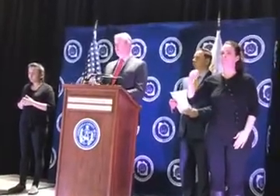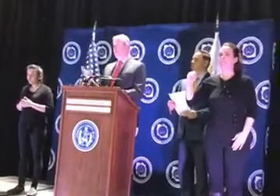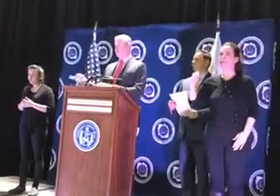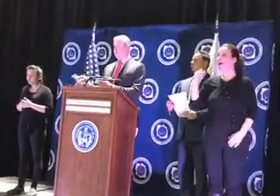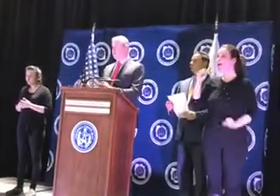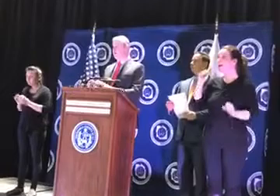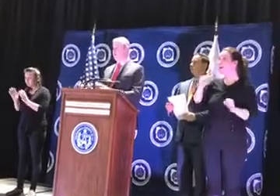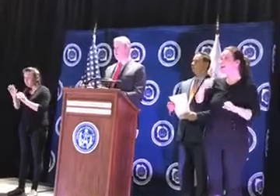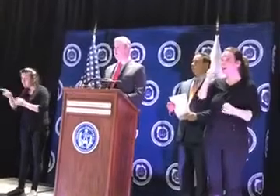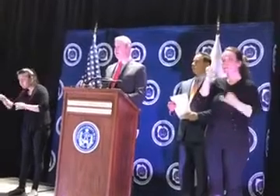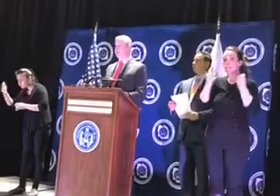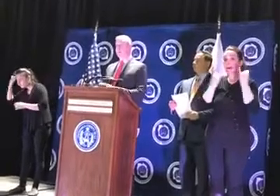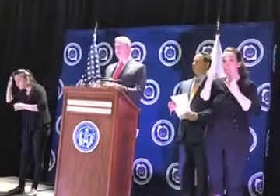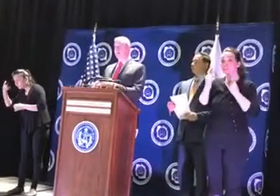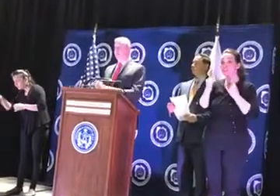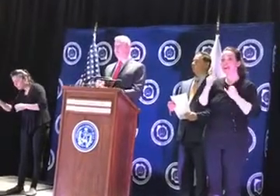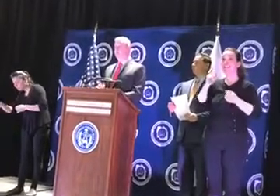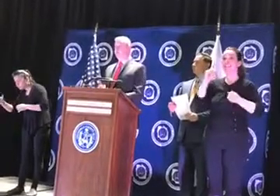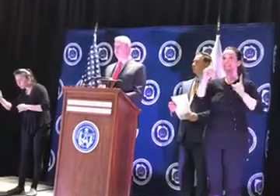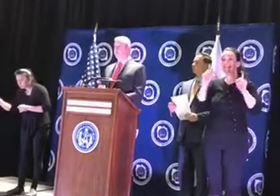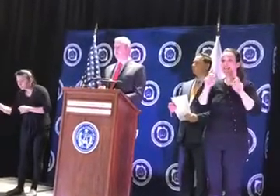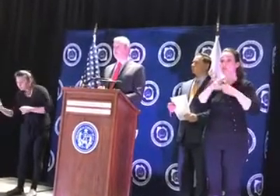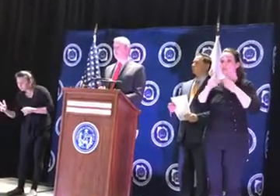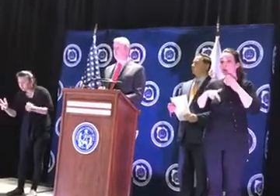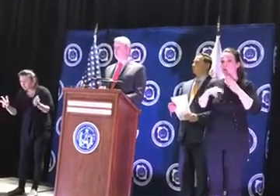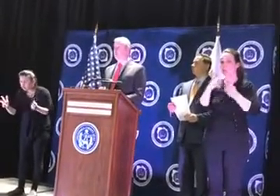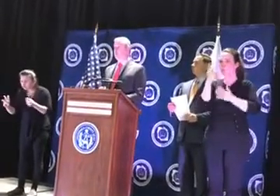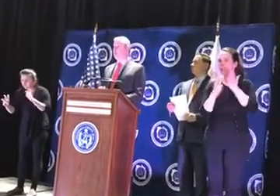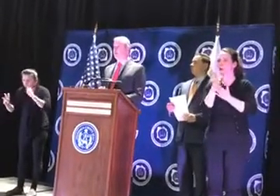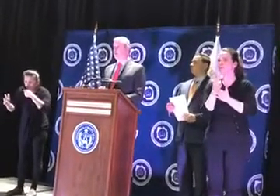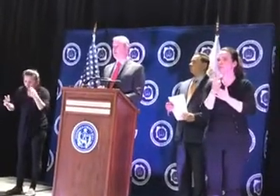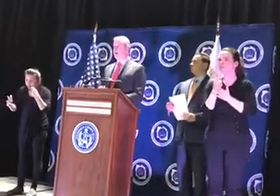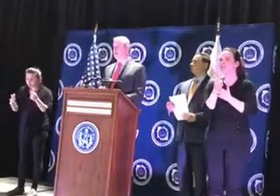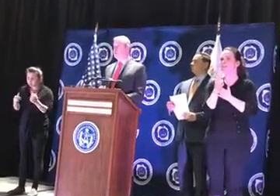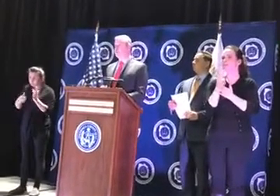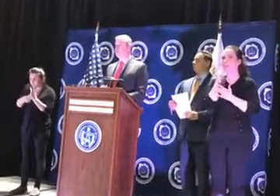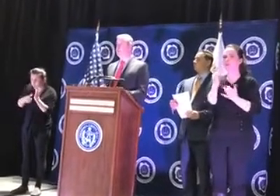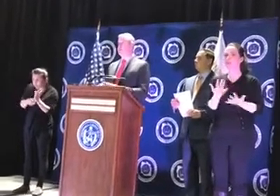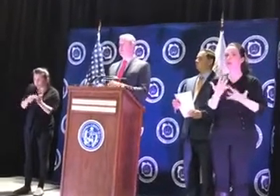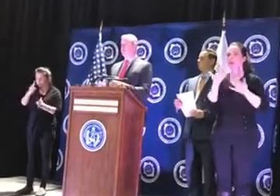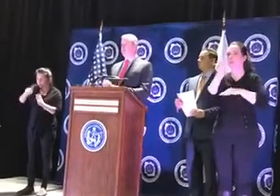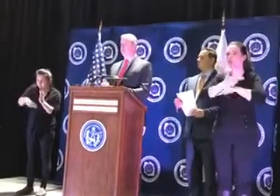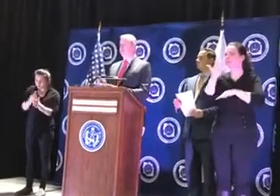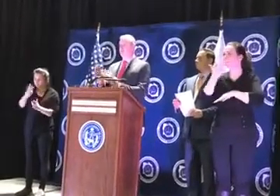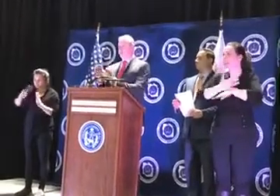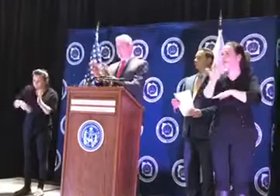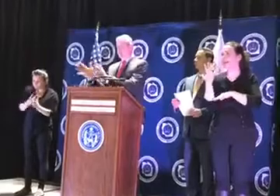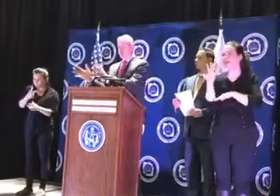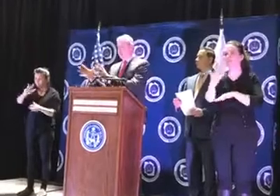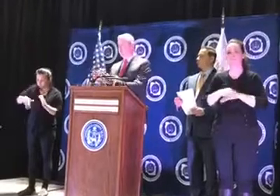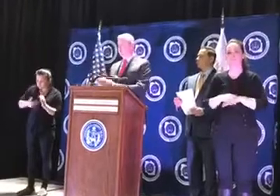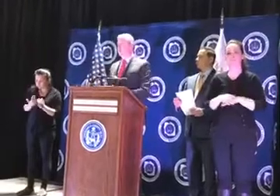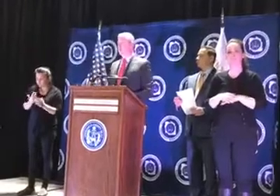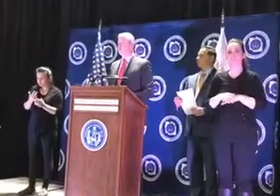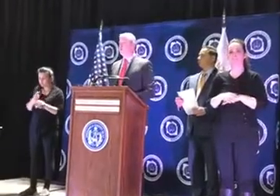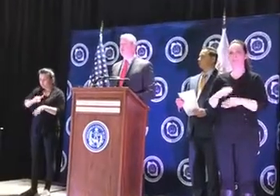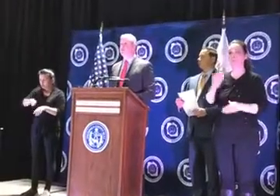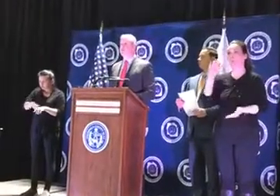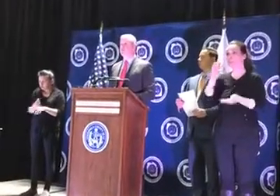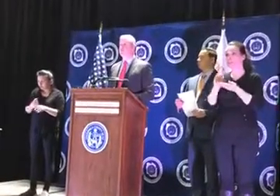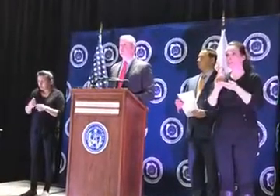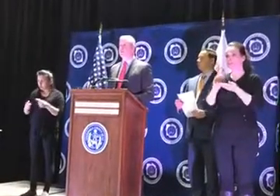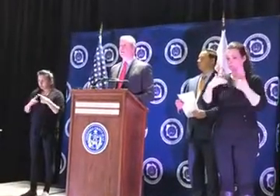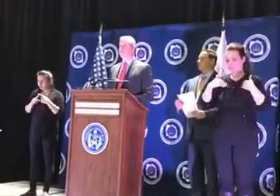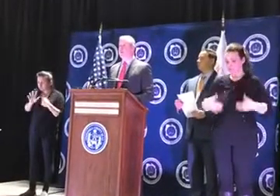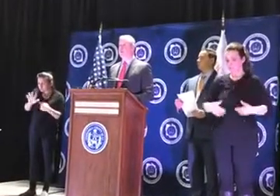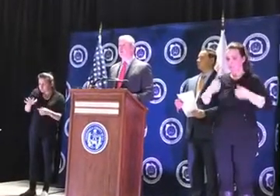to quarantine/isolate, the ability for us to stop burning PPE in the hospital, the ability for us to strategically place patients